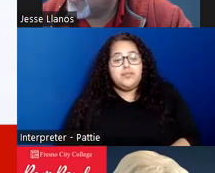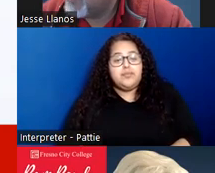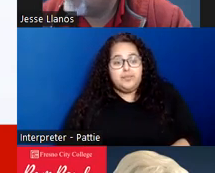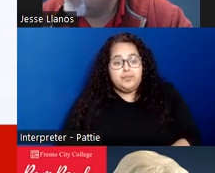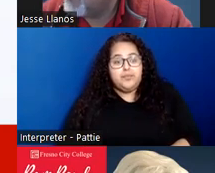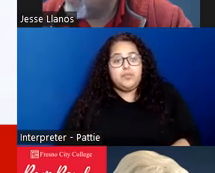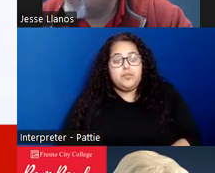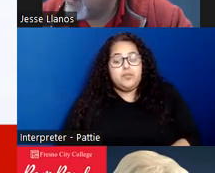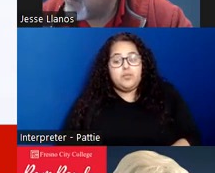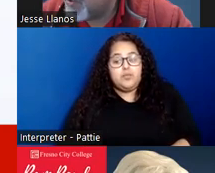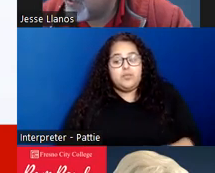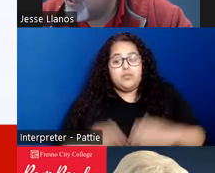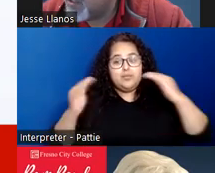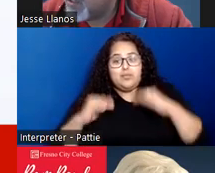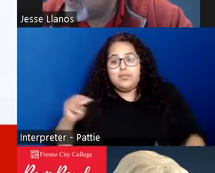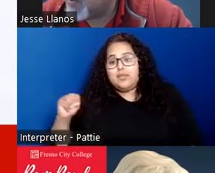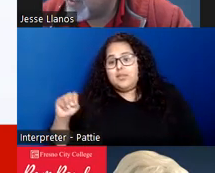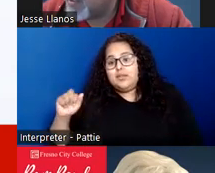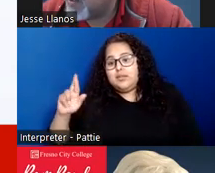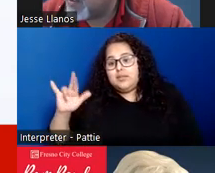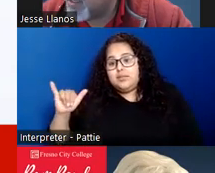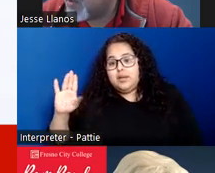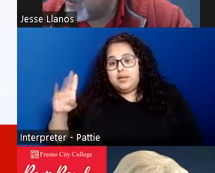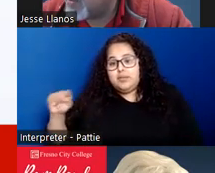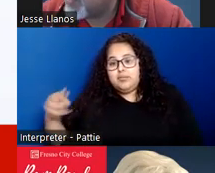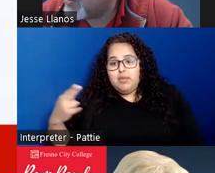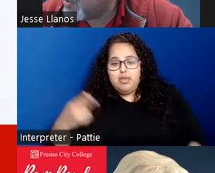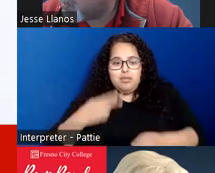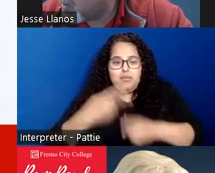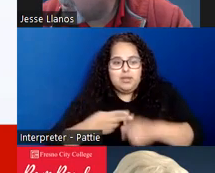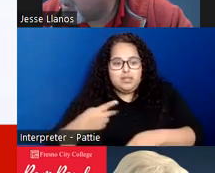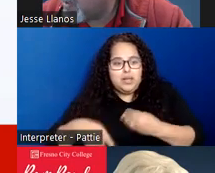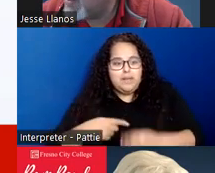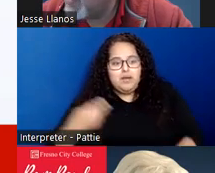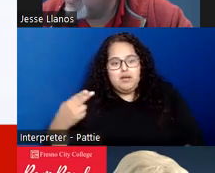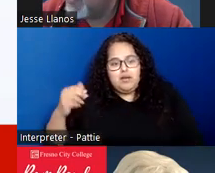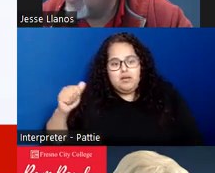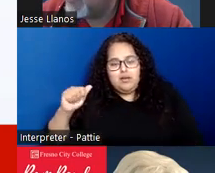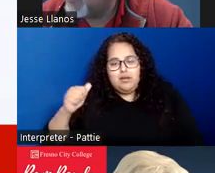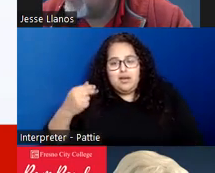Okay, so Mary Beth mentioned about the Haku internship program,